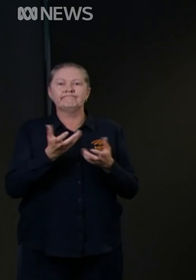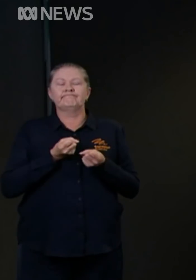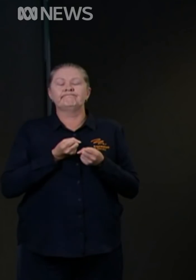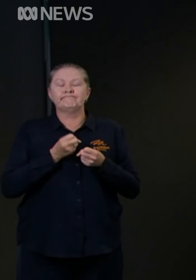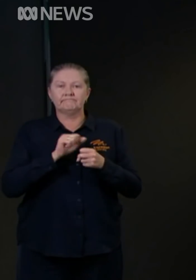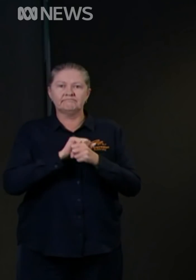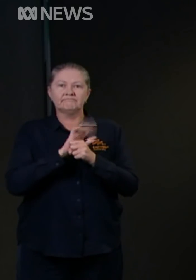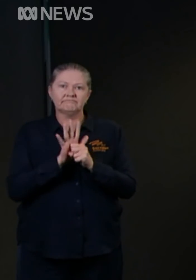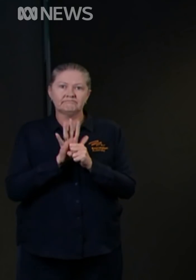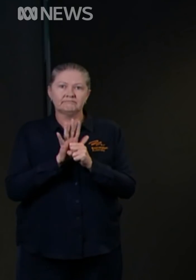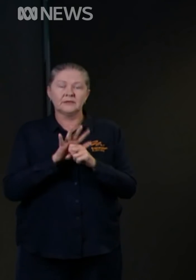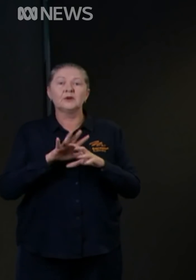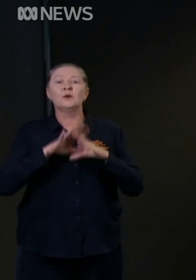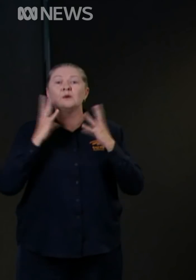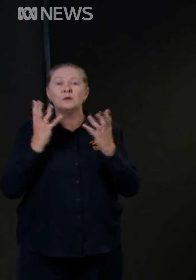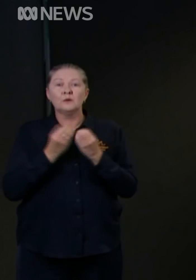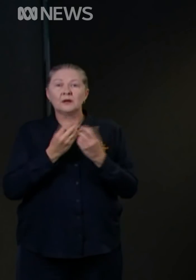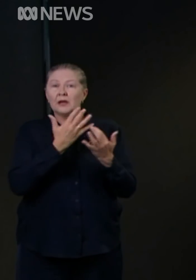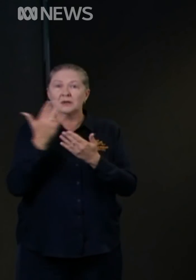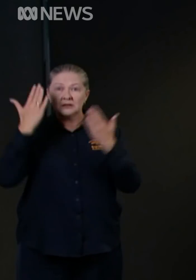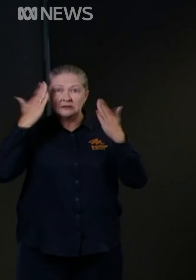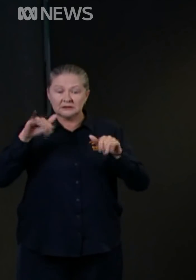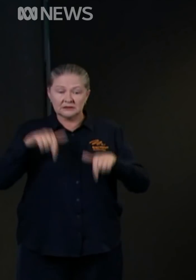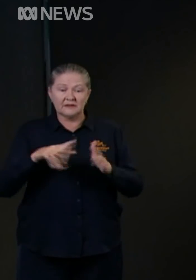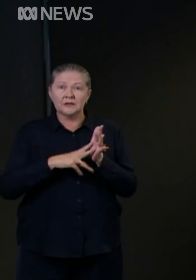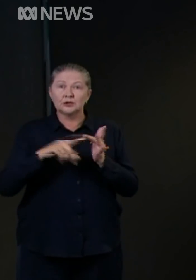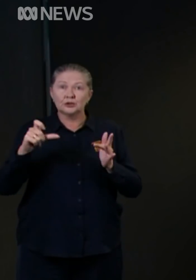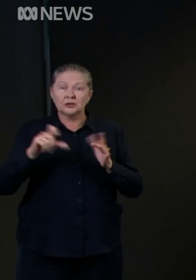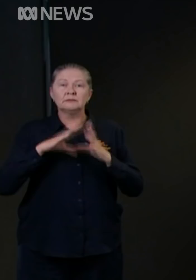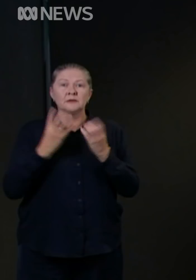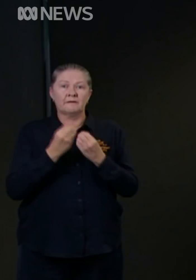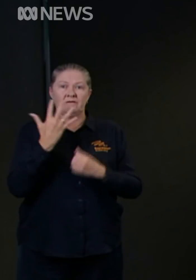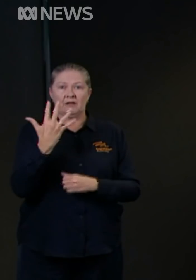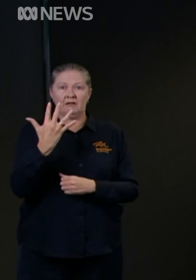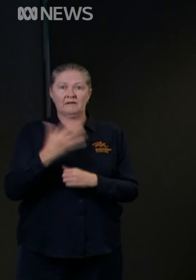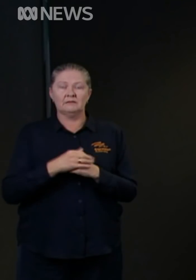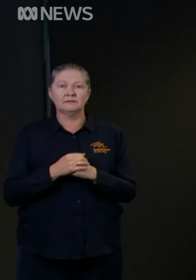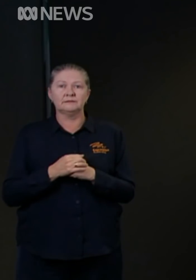COVID-19, bringing Victoria's death toll to 5.